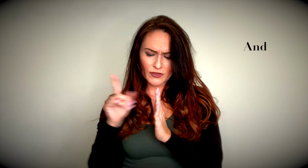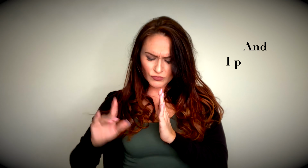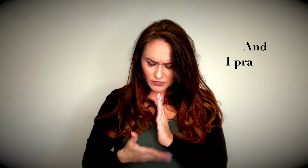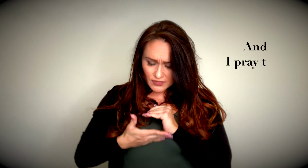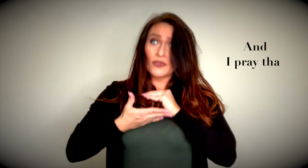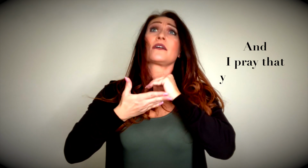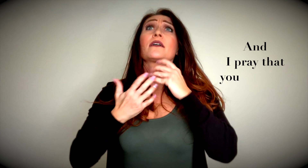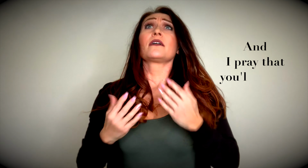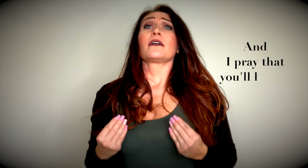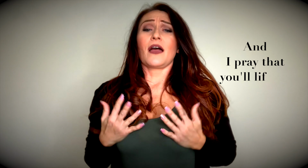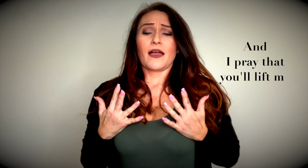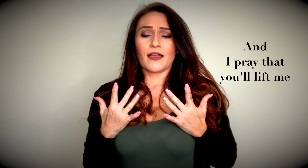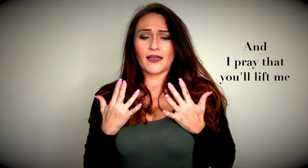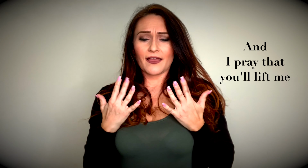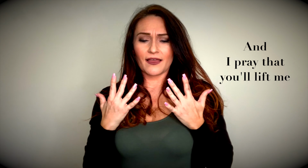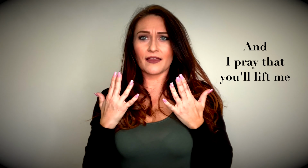And I pray that you'll lift me